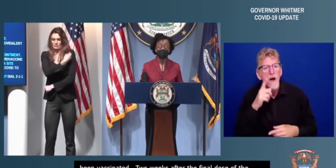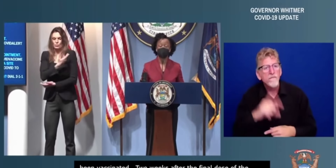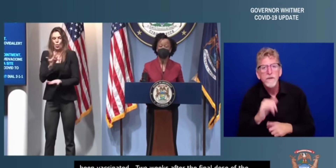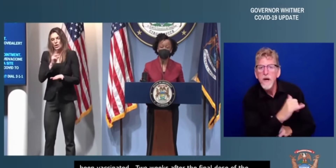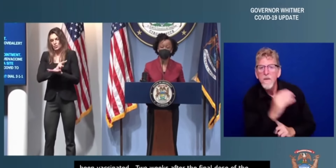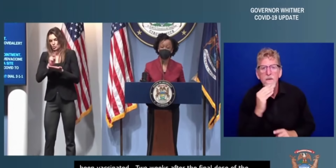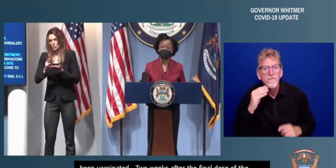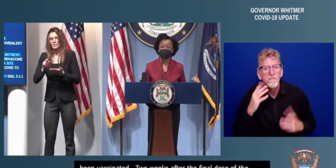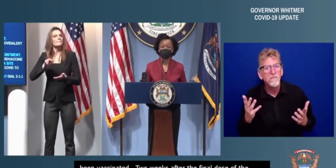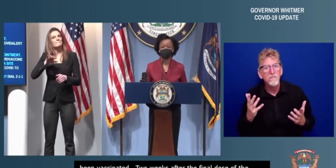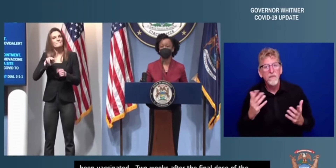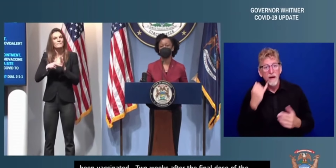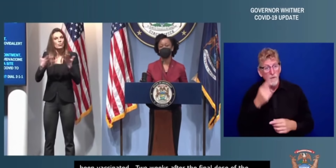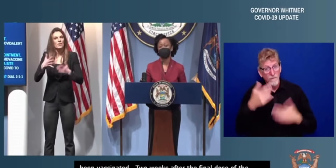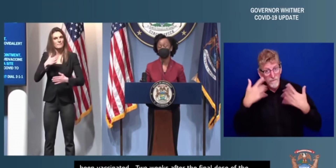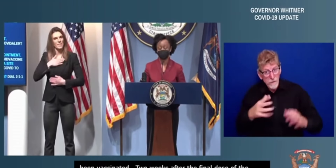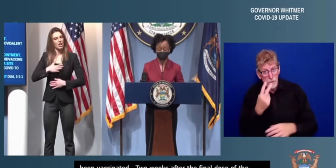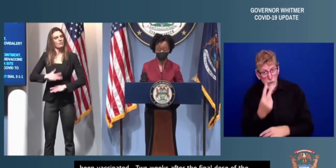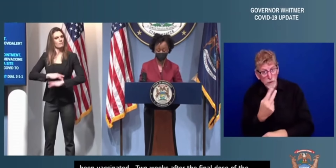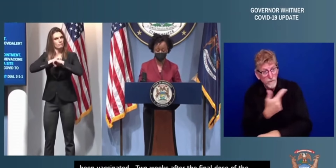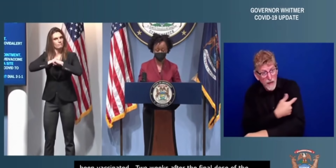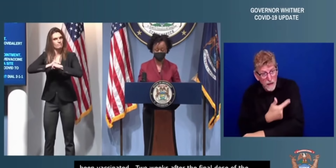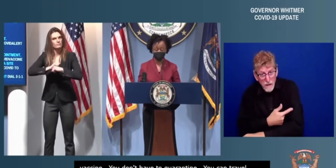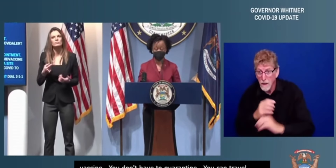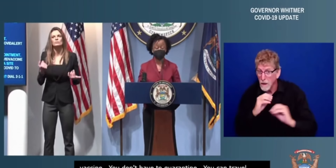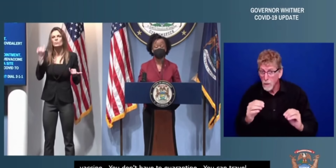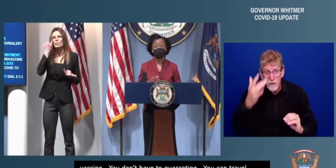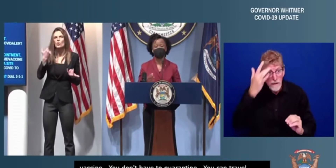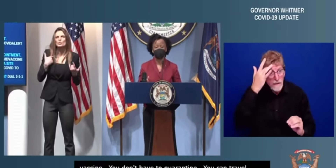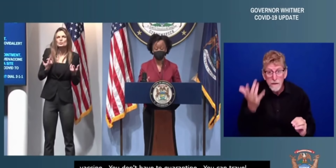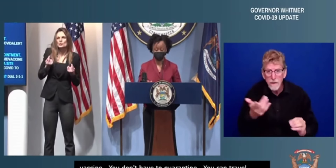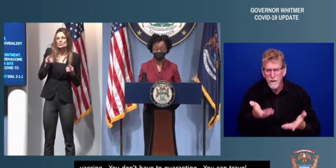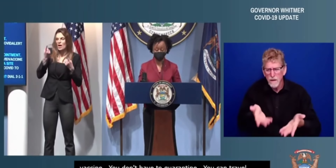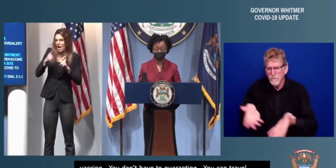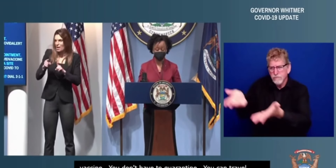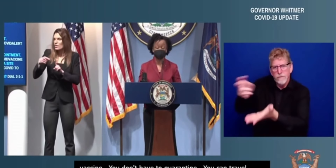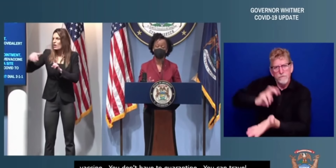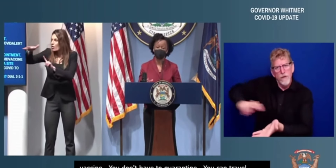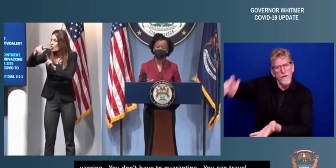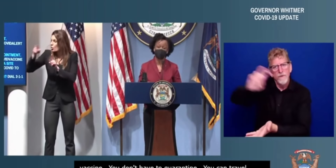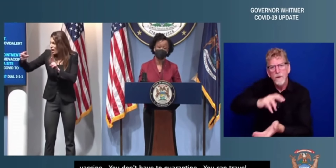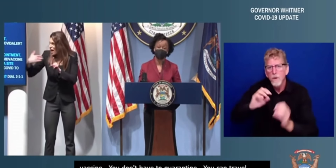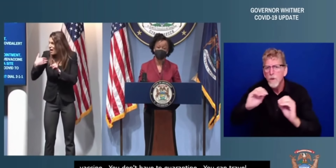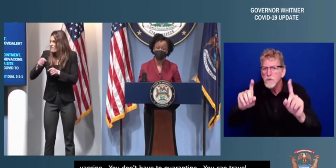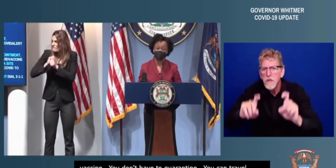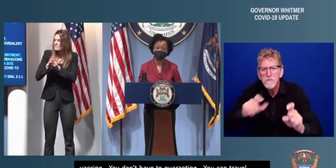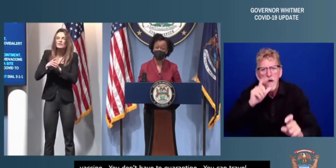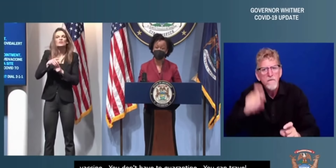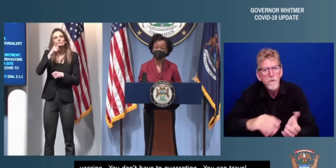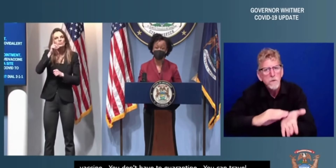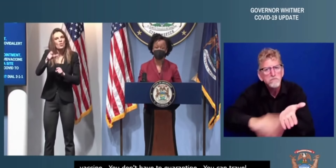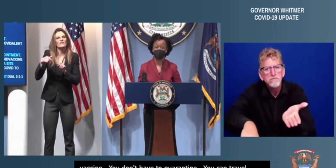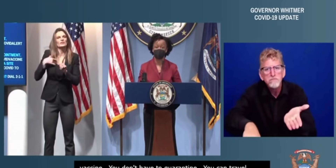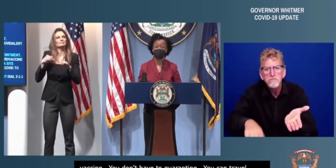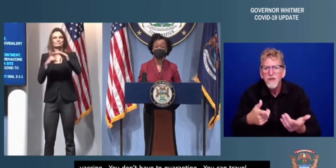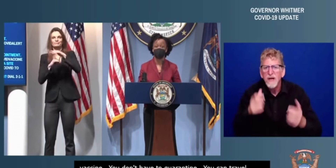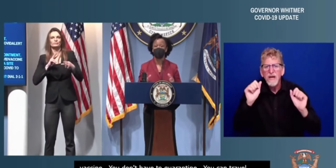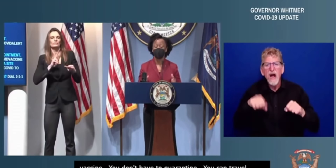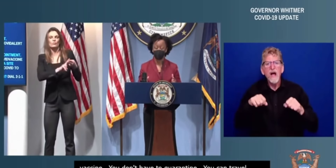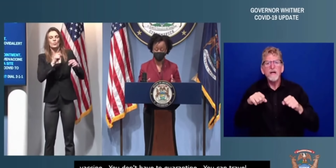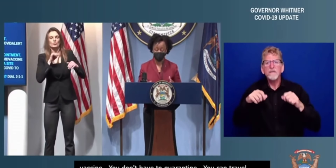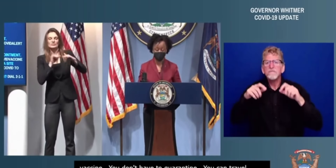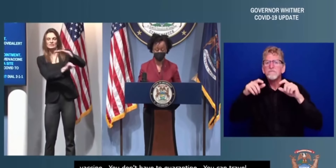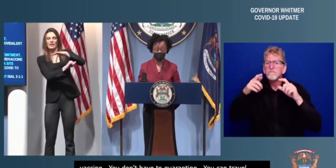You can travel around the country without getting a test. And you can have gatherings with other fully vaccinated people outside of your